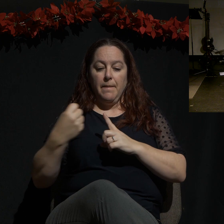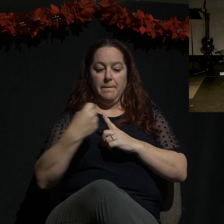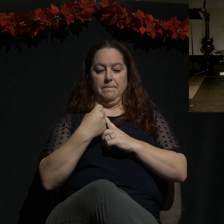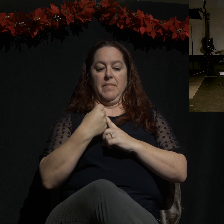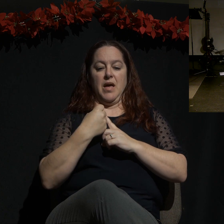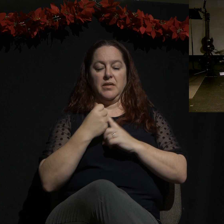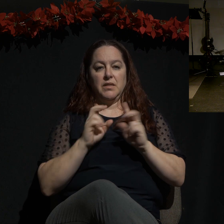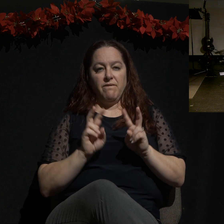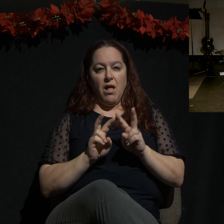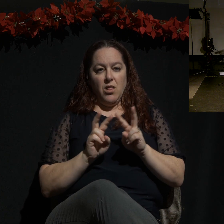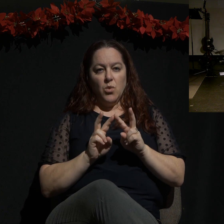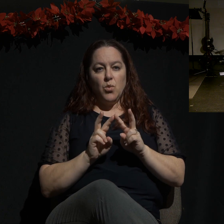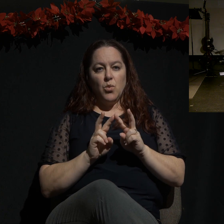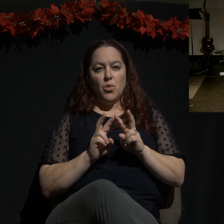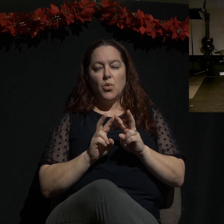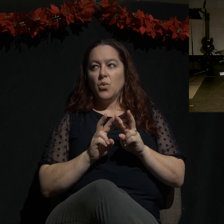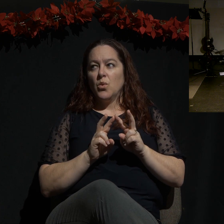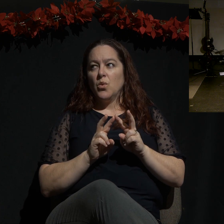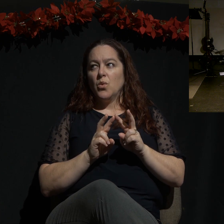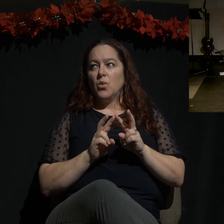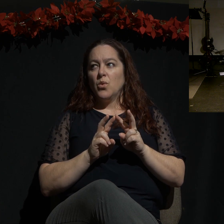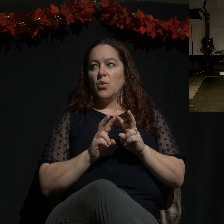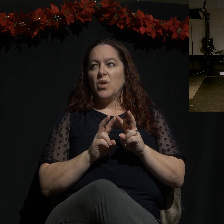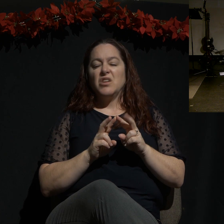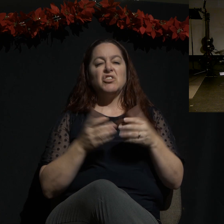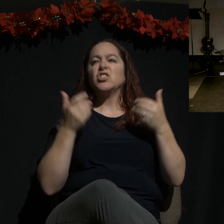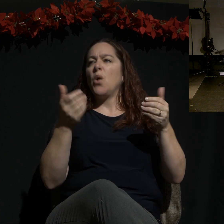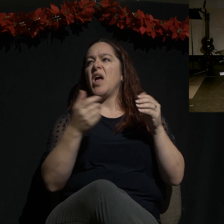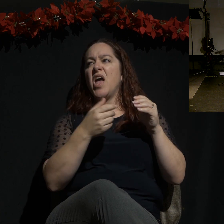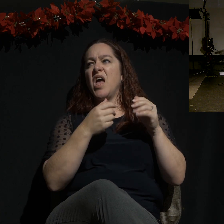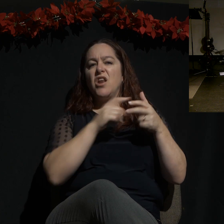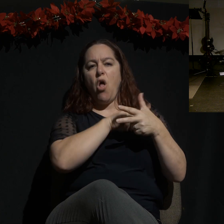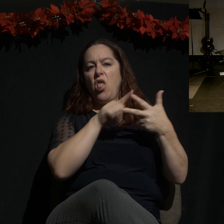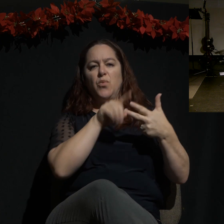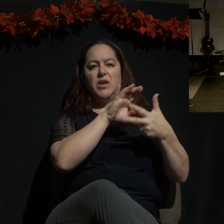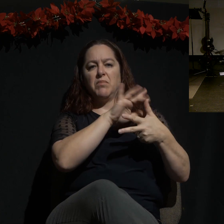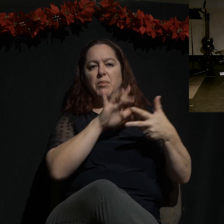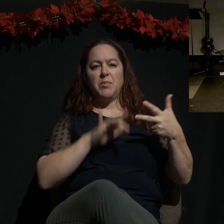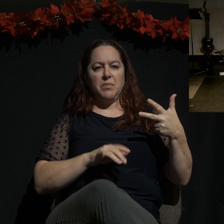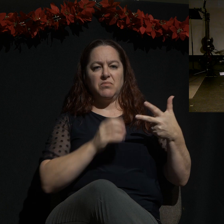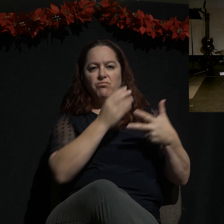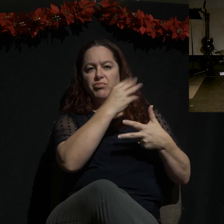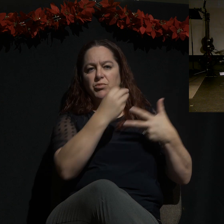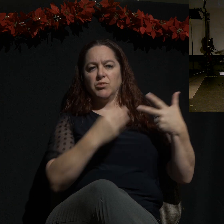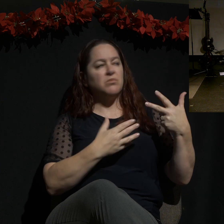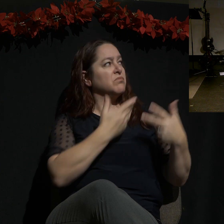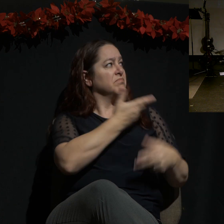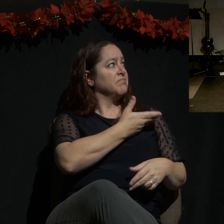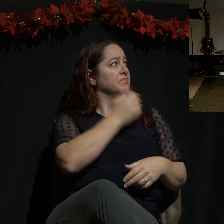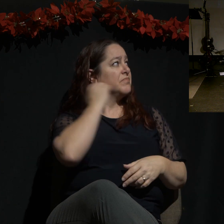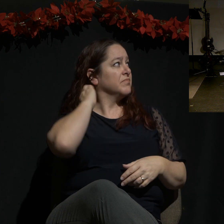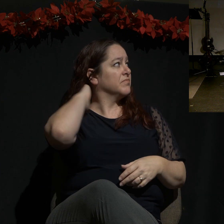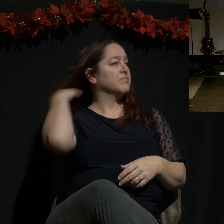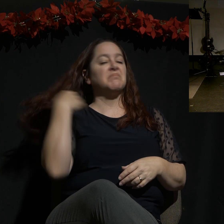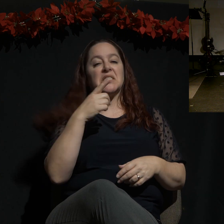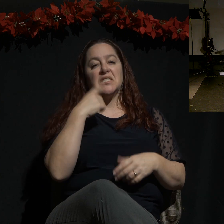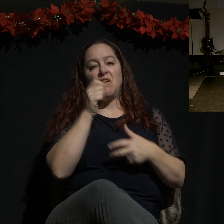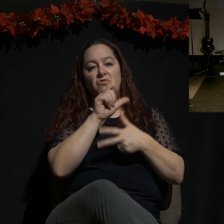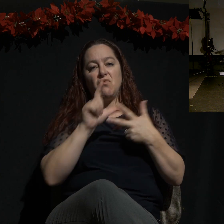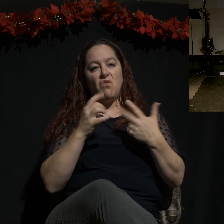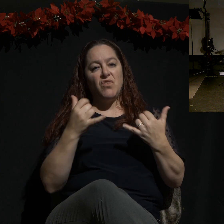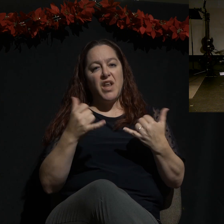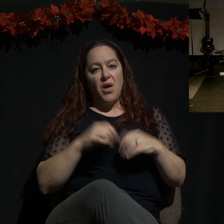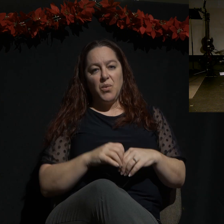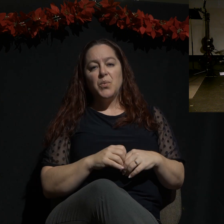I value. And I'm just going to have them put all three fill in the blanks up there because we're not going to stop later on to fill them in. So we're just going to put all the fill in the blanks up